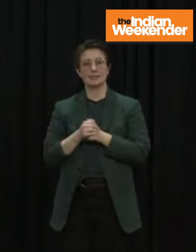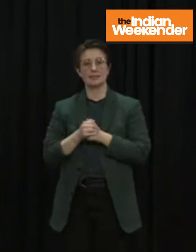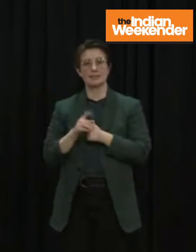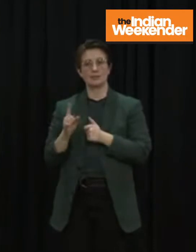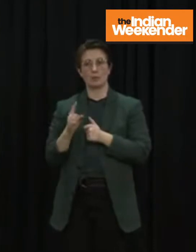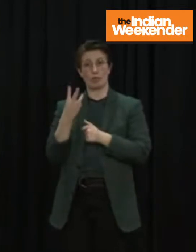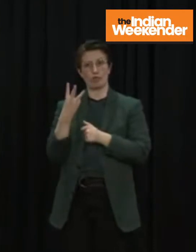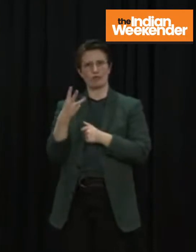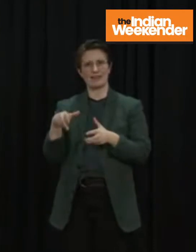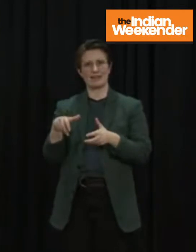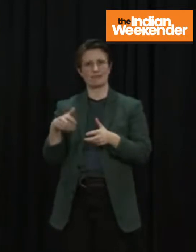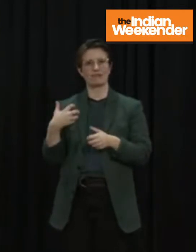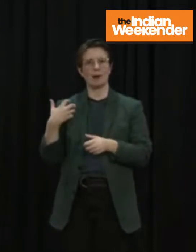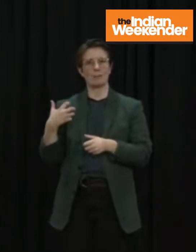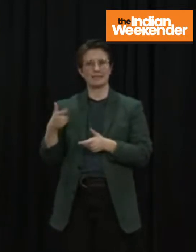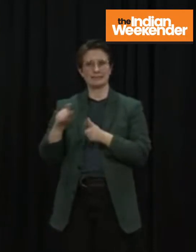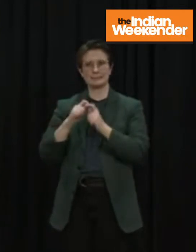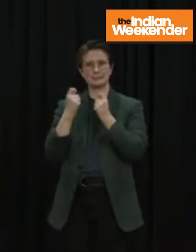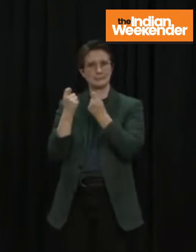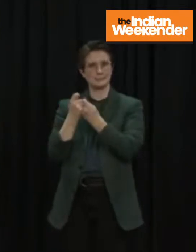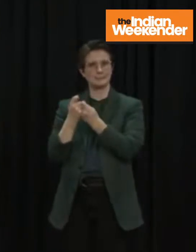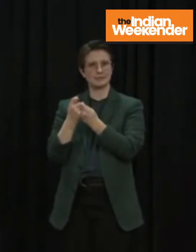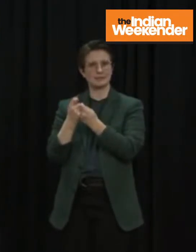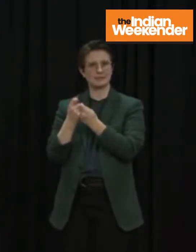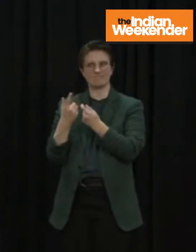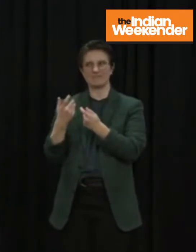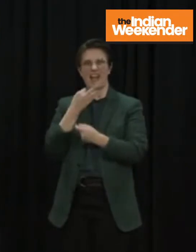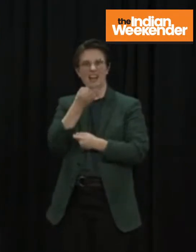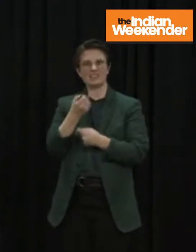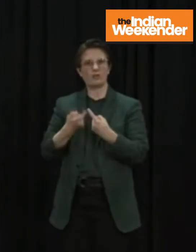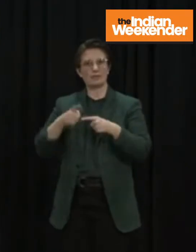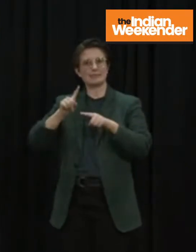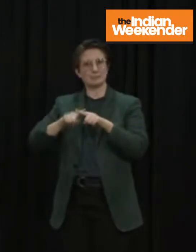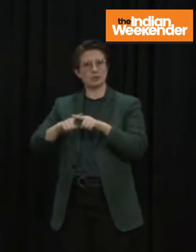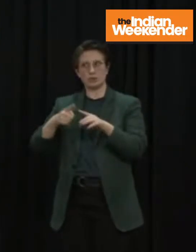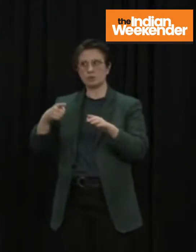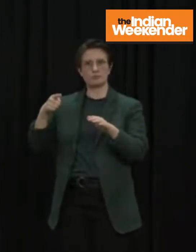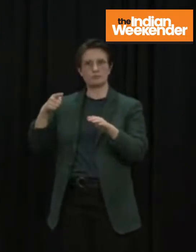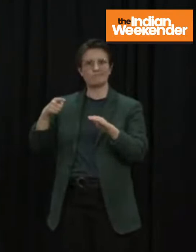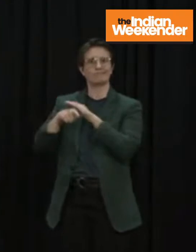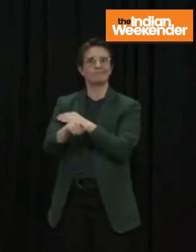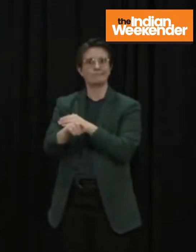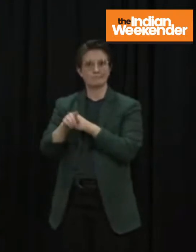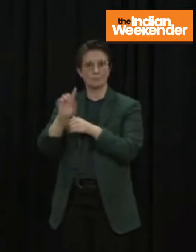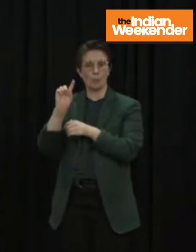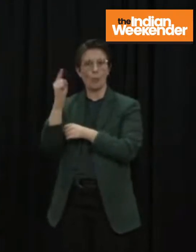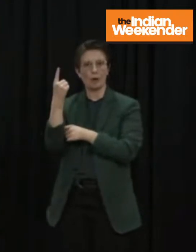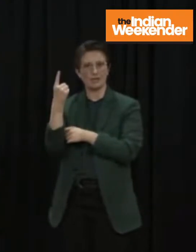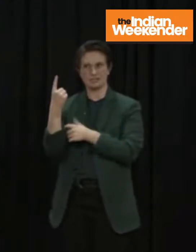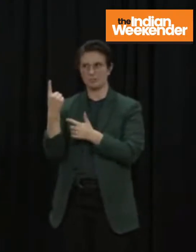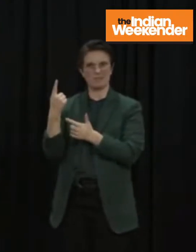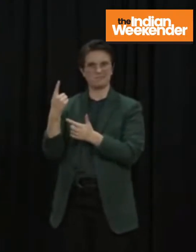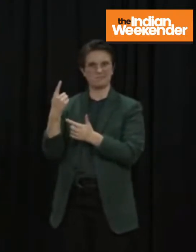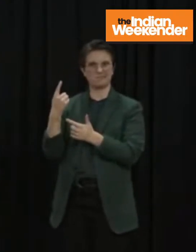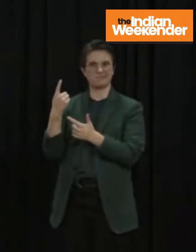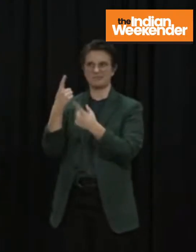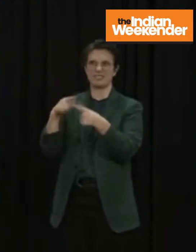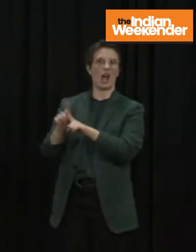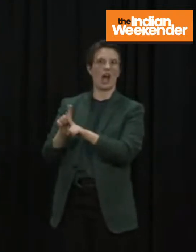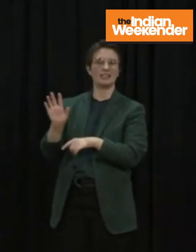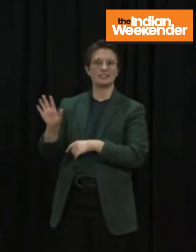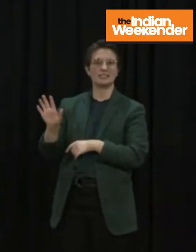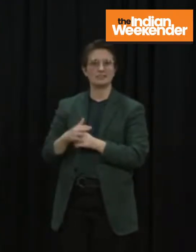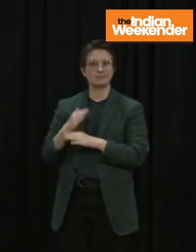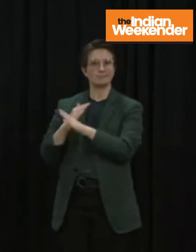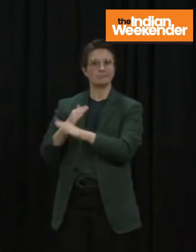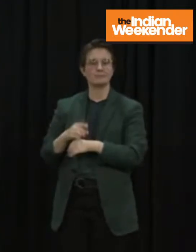denied? I'd have to go back and check that one. Sorry, I haven't got that one with me. Derek, I'll come back to you. On behalf of the former Deputy